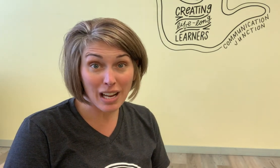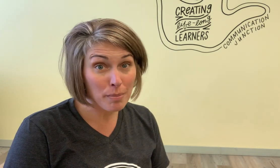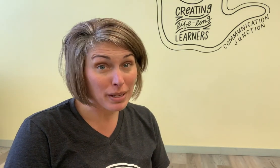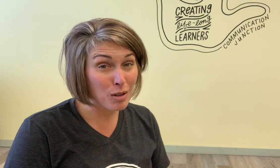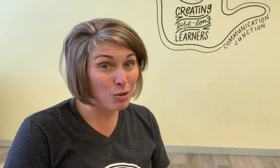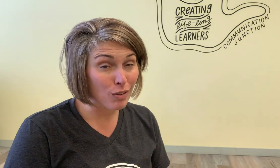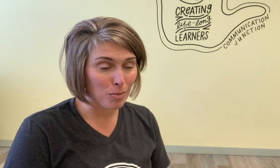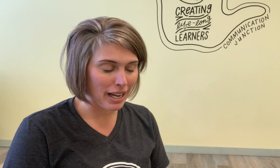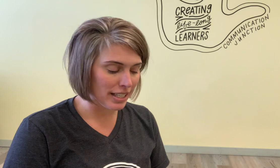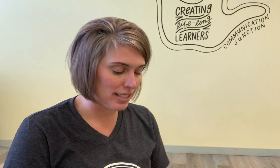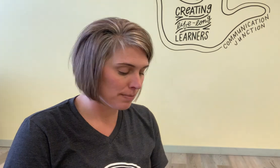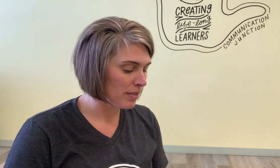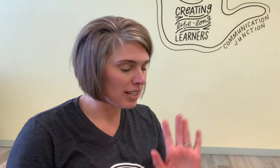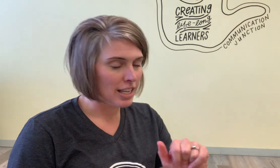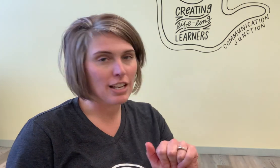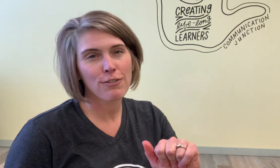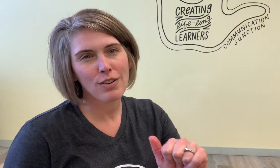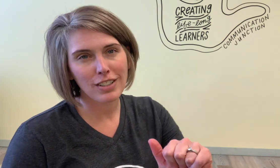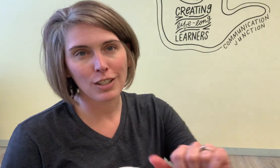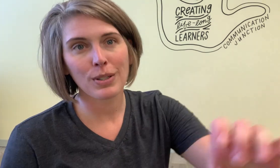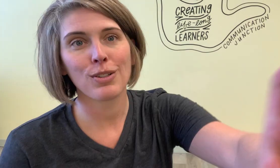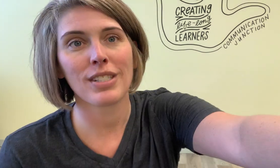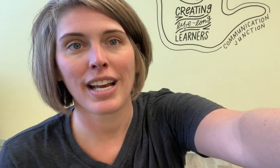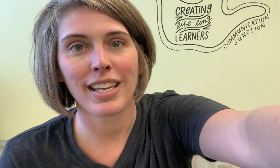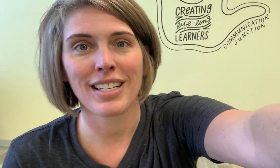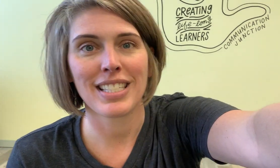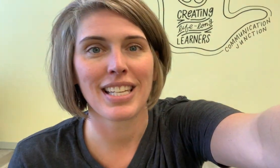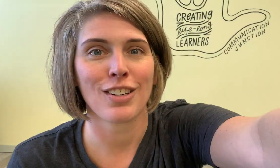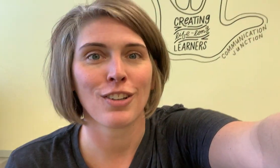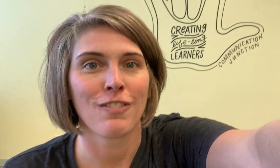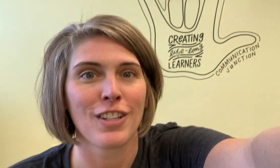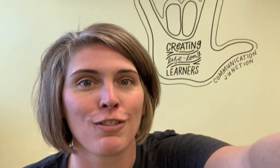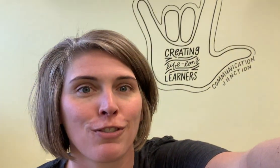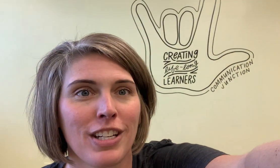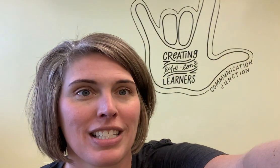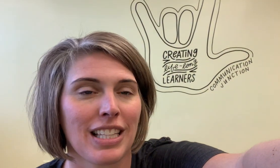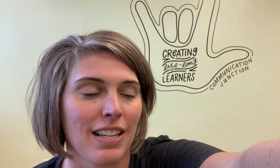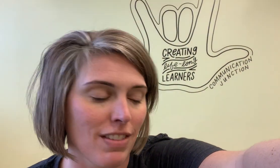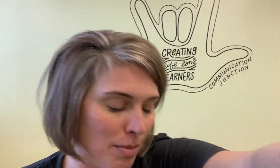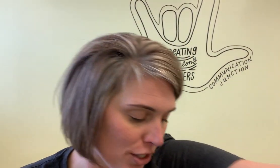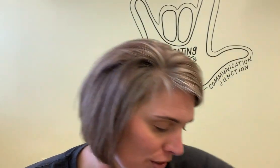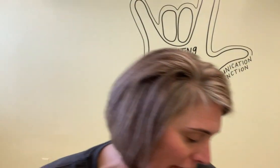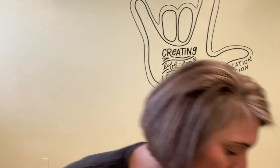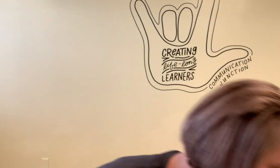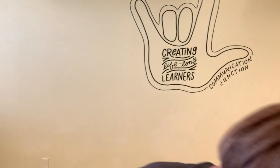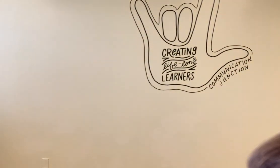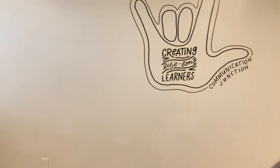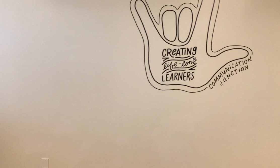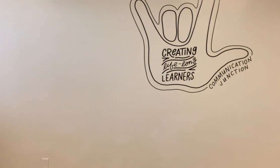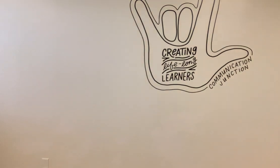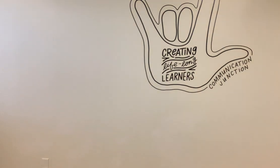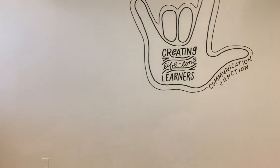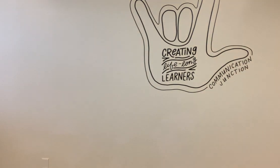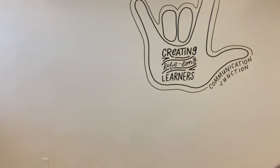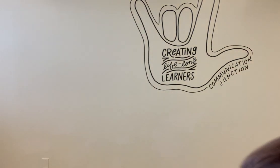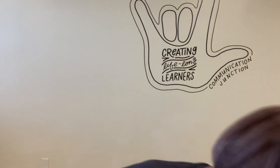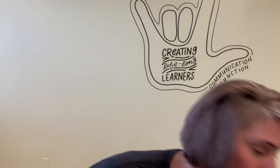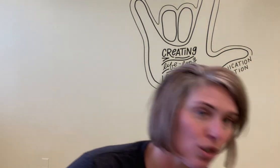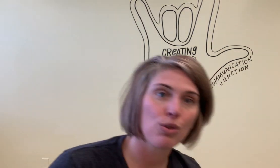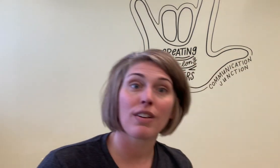up and move our bodies. And if you have a little one who's not yet a stander, feel free to leave them on your lap. This song goes to the tune of